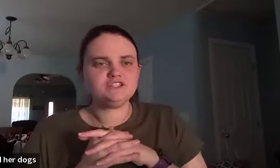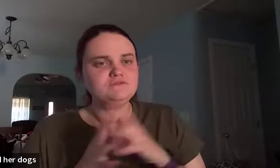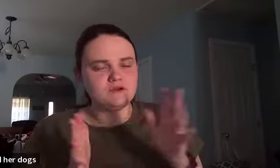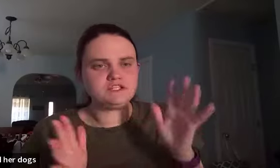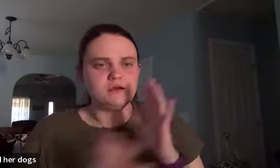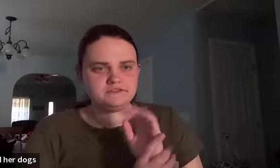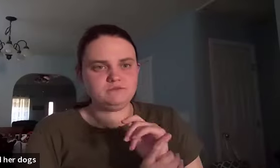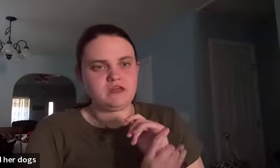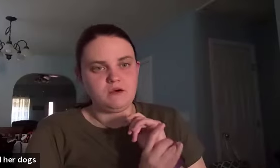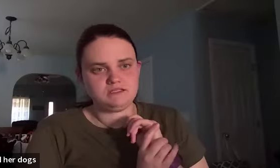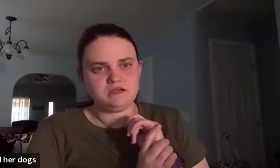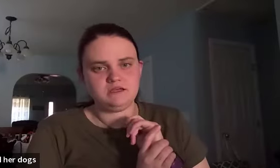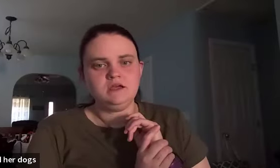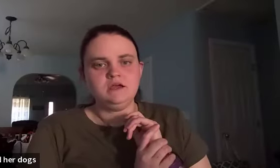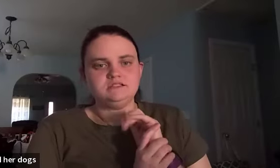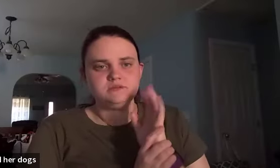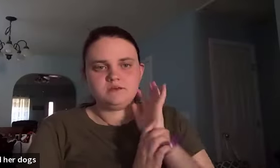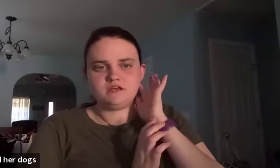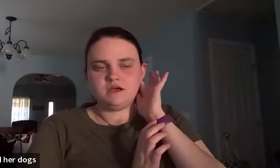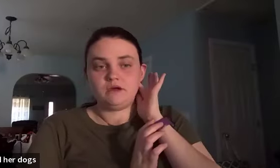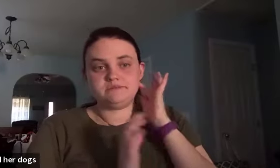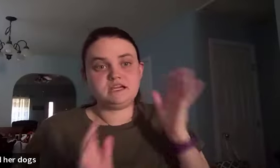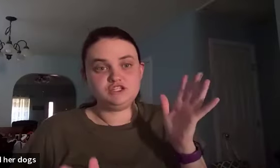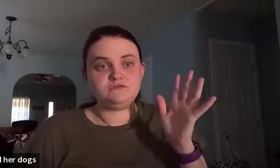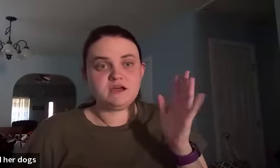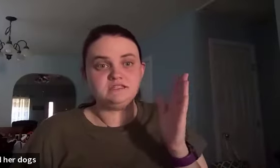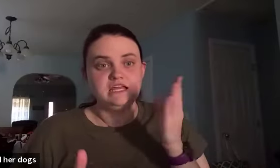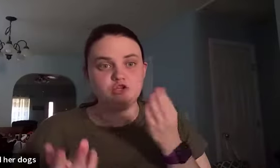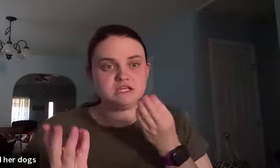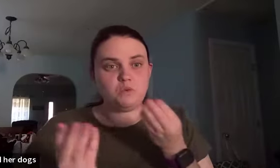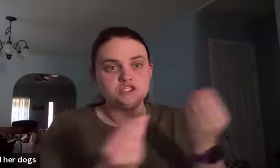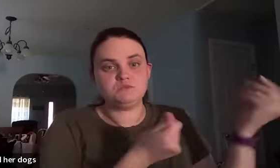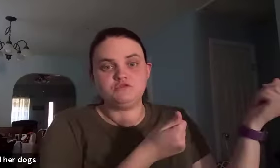As you notice, you probably have seen with how I sign. Sometimes when I'm signing too fast, it looks like one smooth